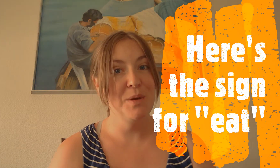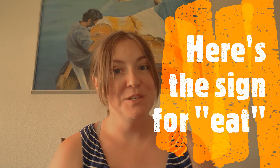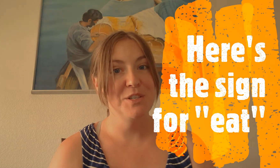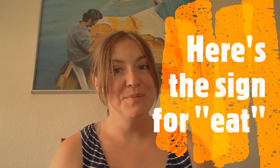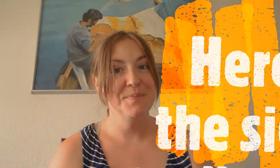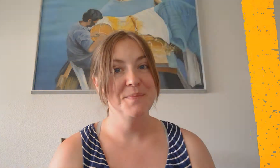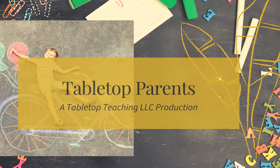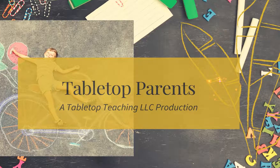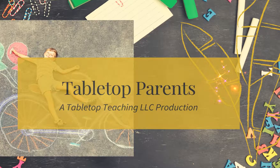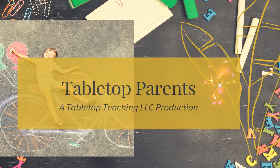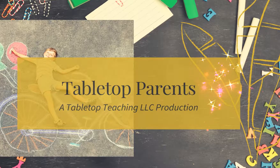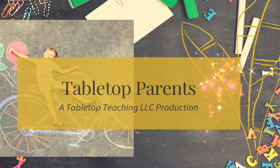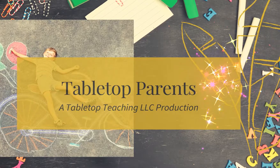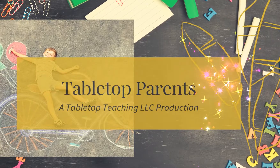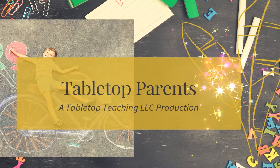language.